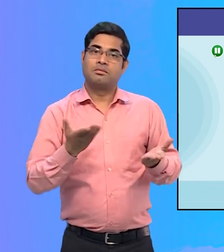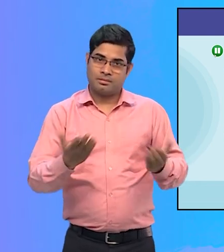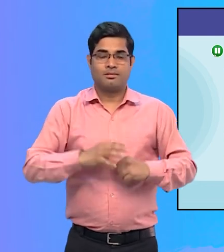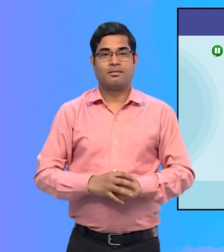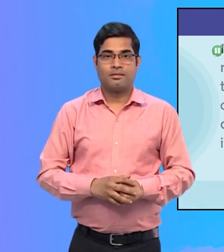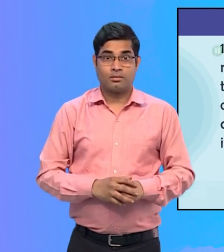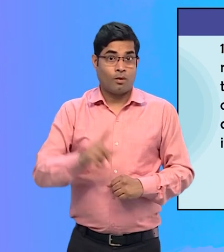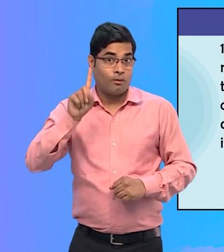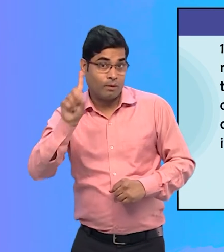1.